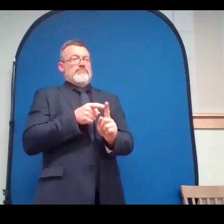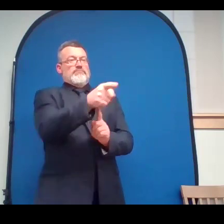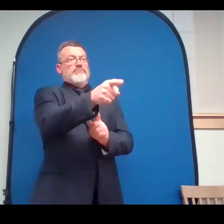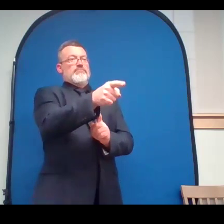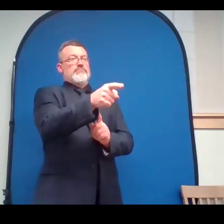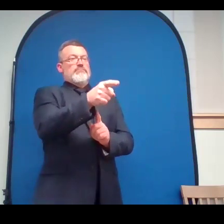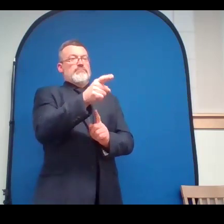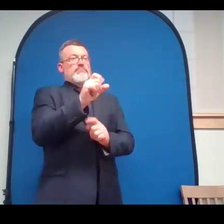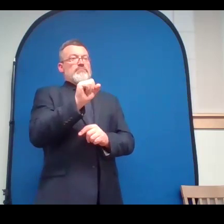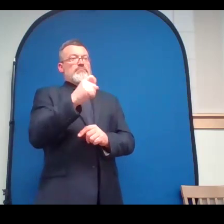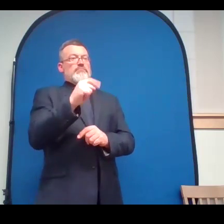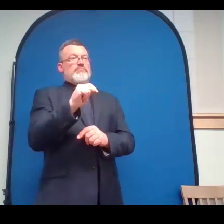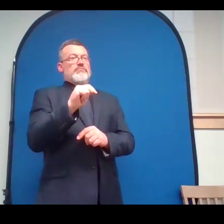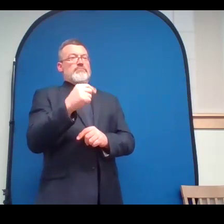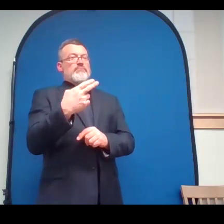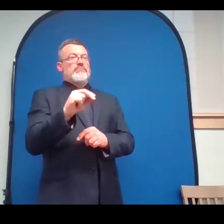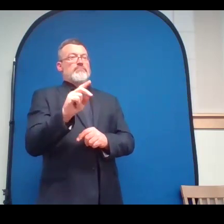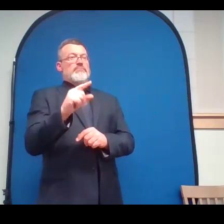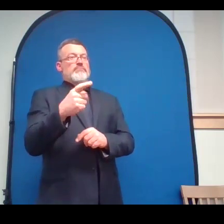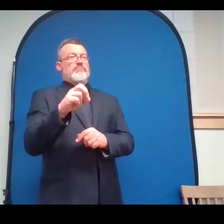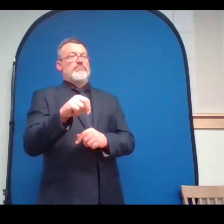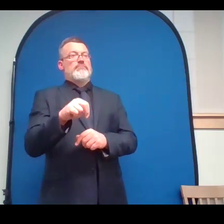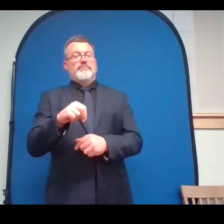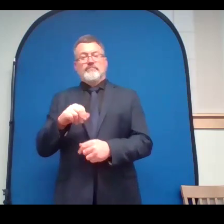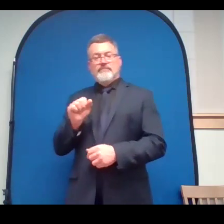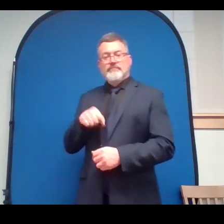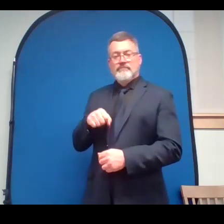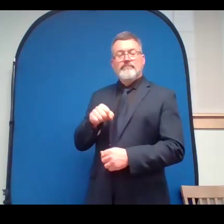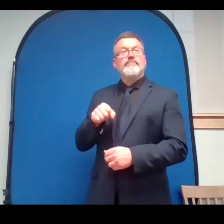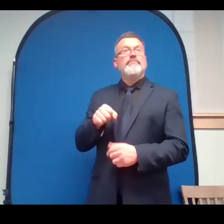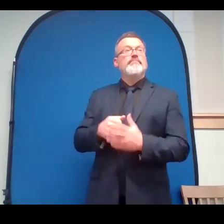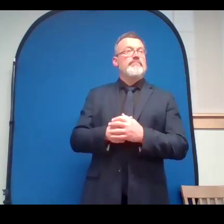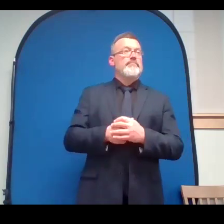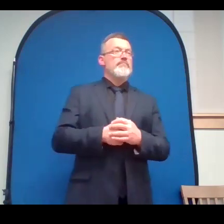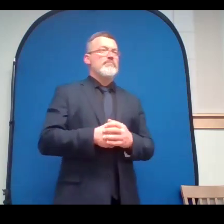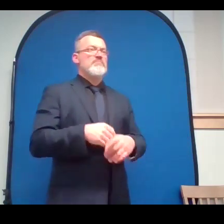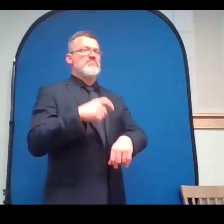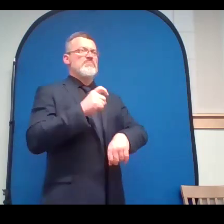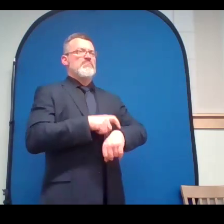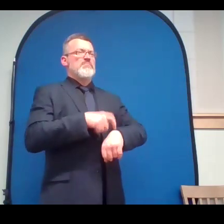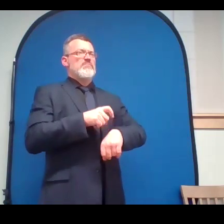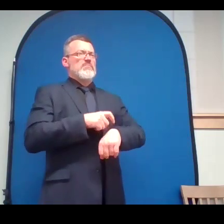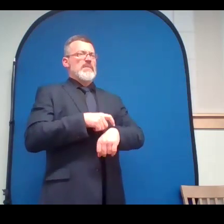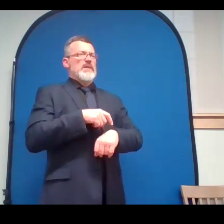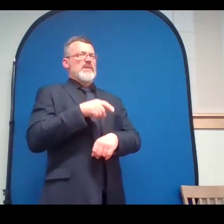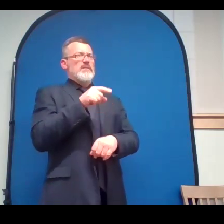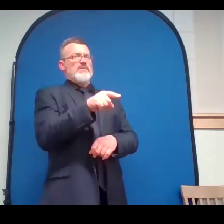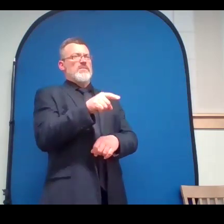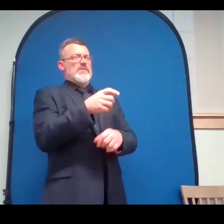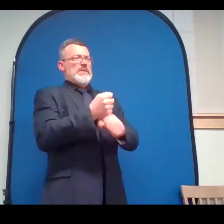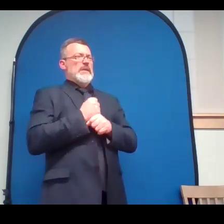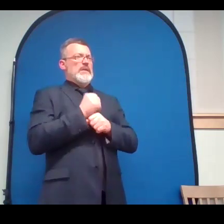Sergeant Hodgson? Yes, sir. What time do you recall, or did you receive that text?